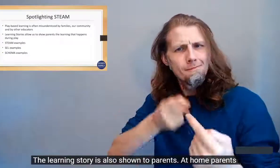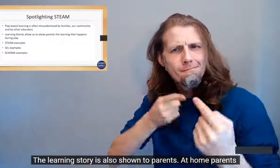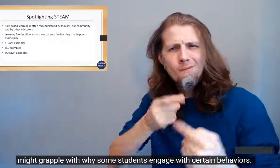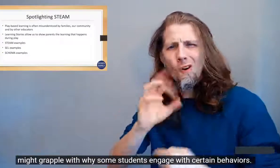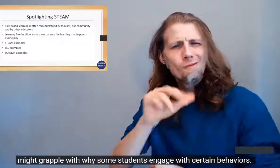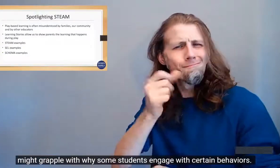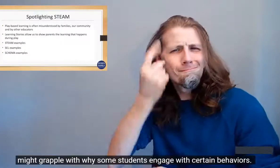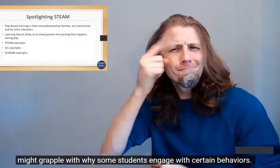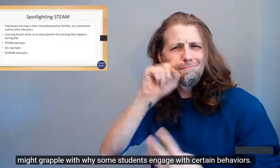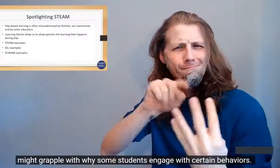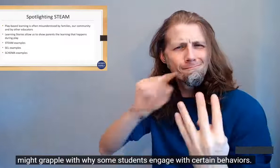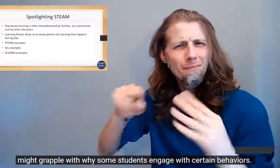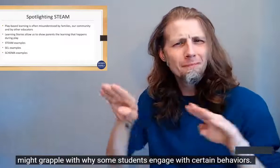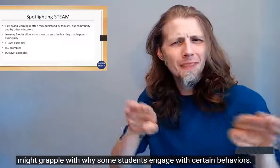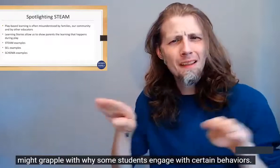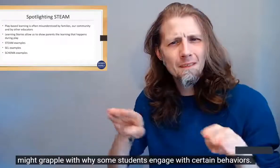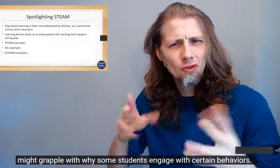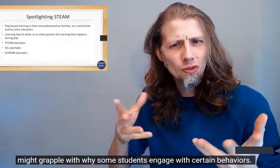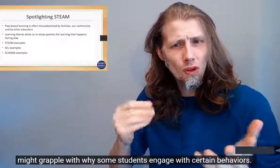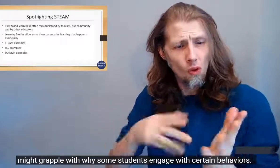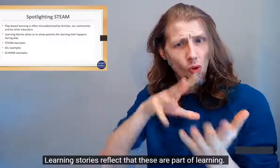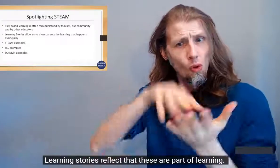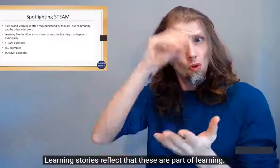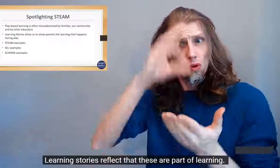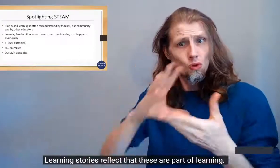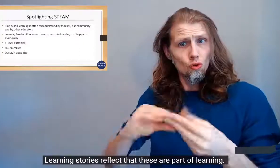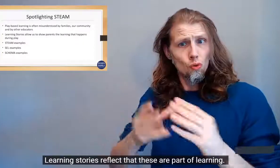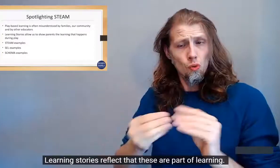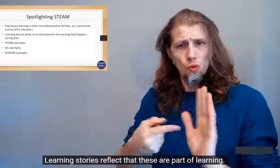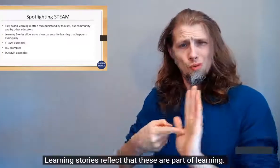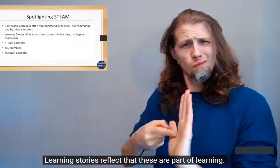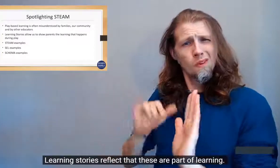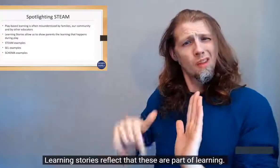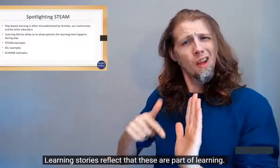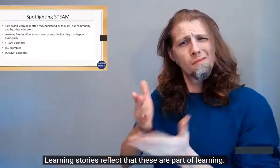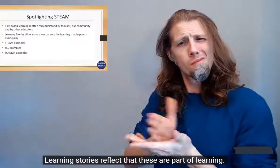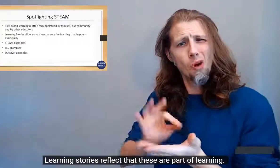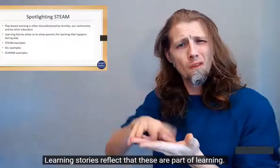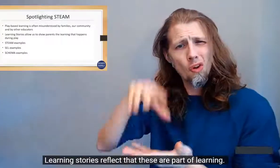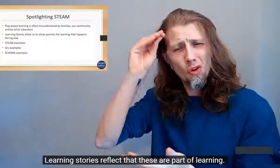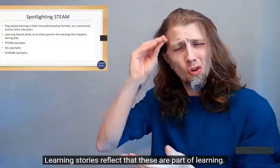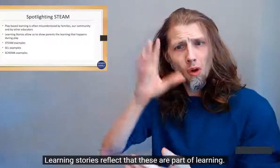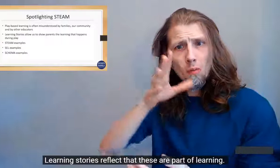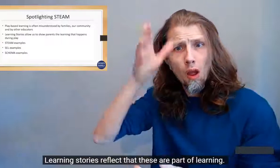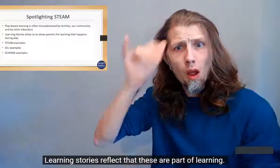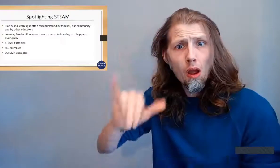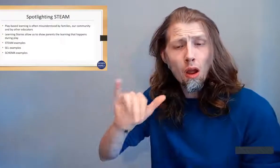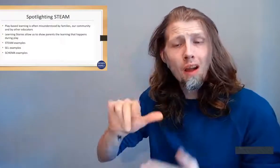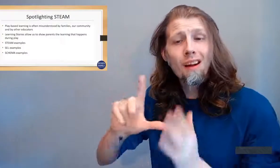at home when parents might be struggling on why students are engaging in certain behaviors. Learning stories can reflect